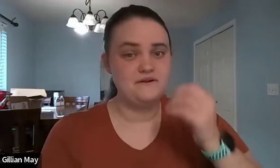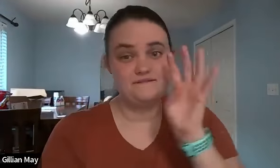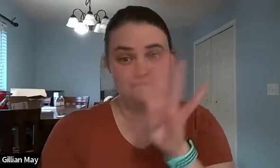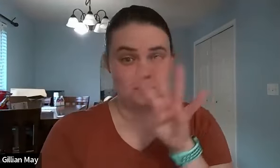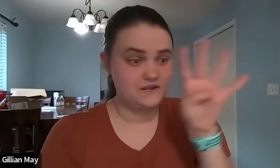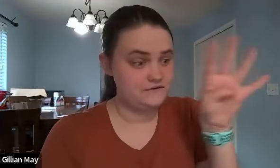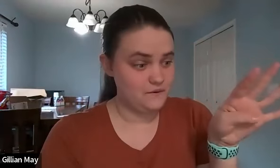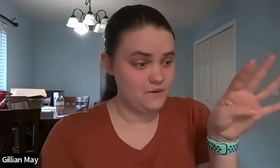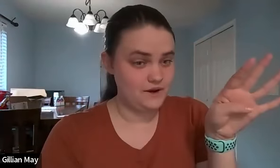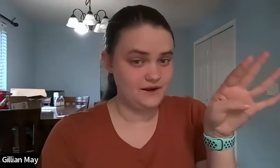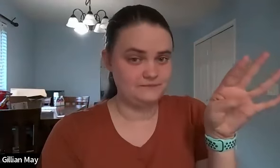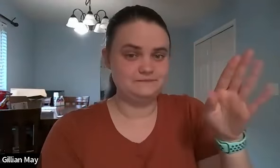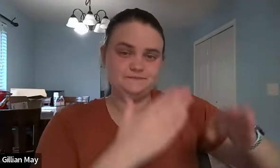number 44.